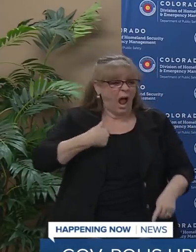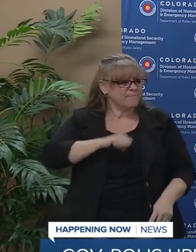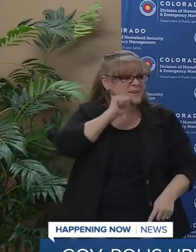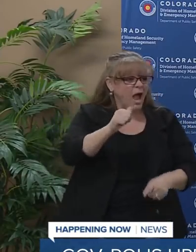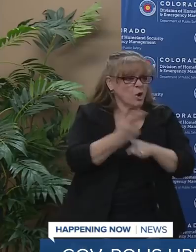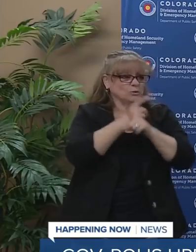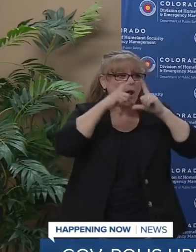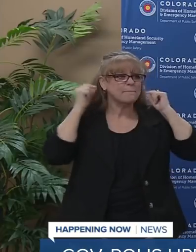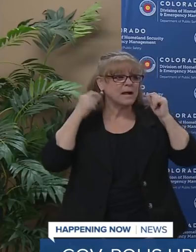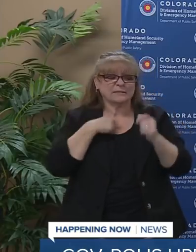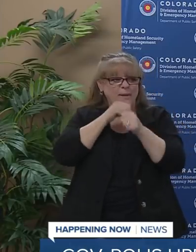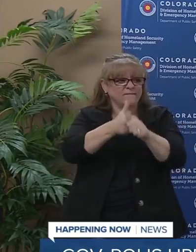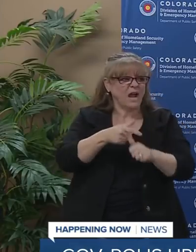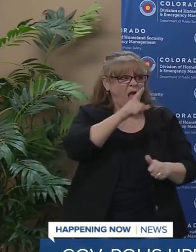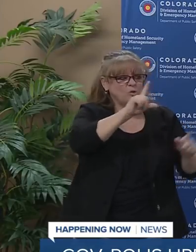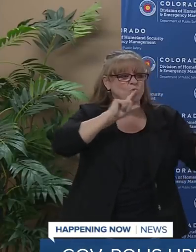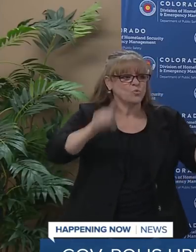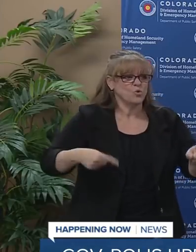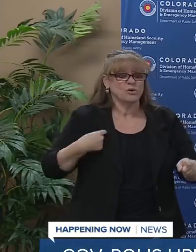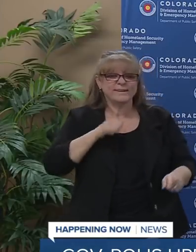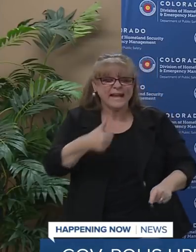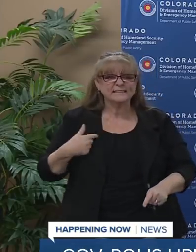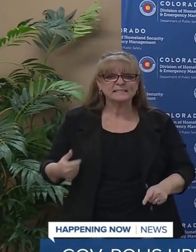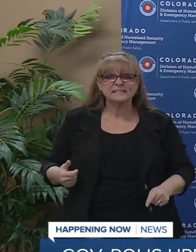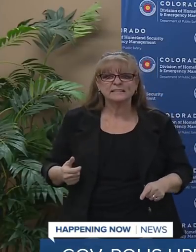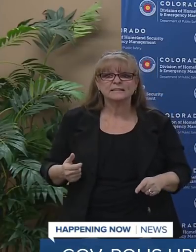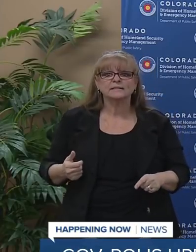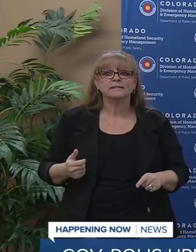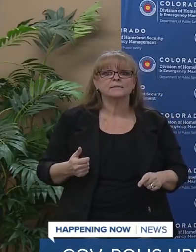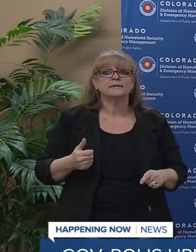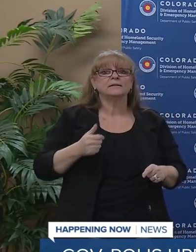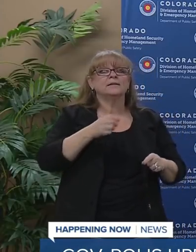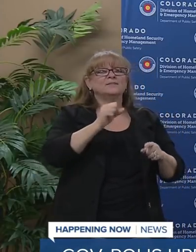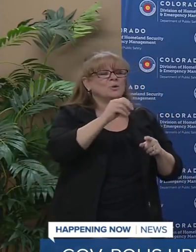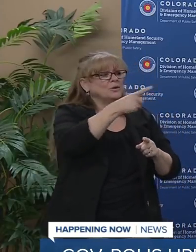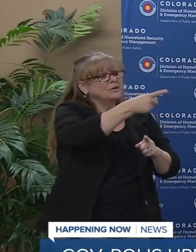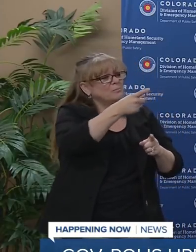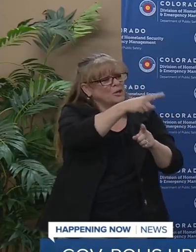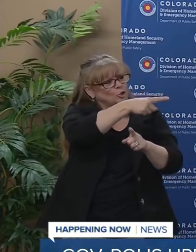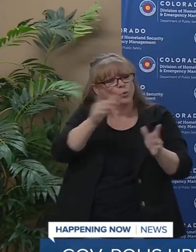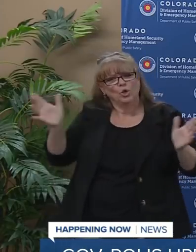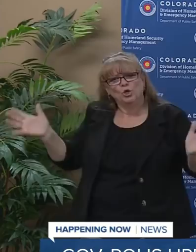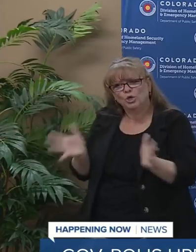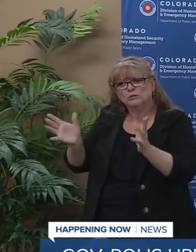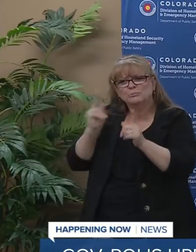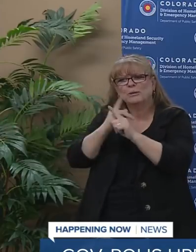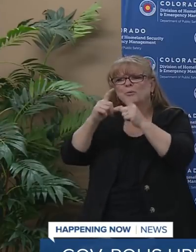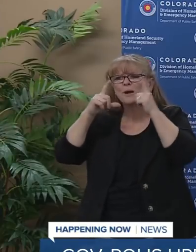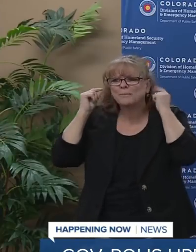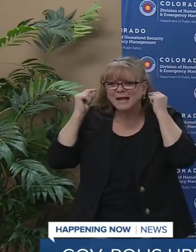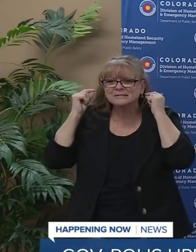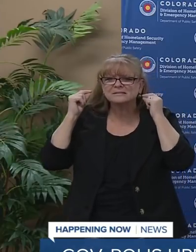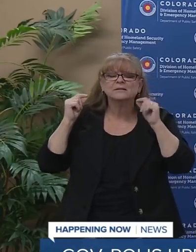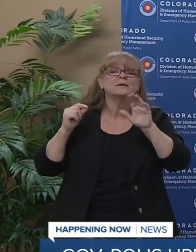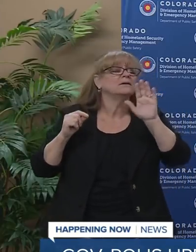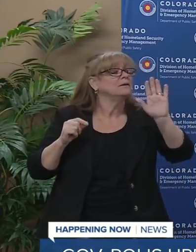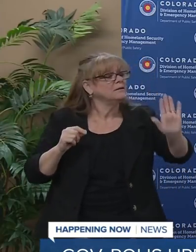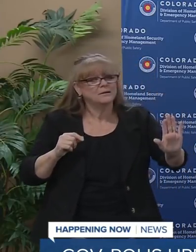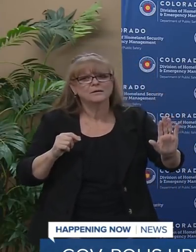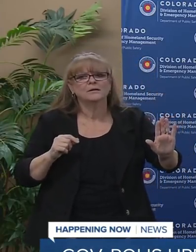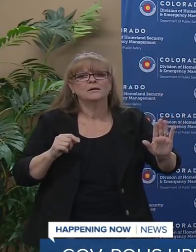encouraging people. People need to get this. This is not a contest to see how far against the line you can get, right? It's not